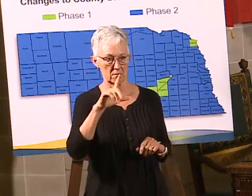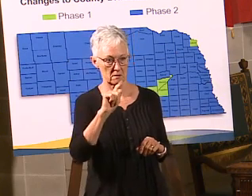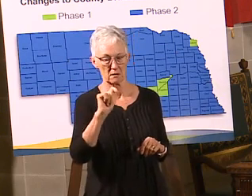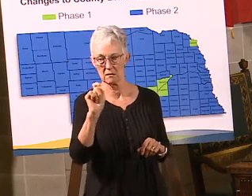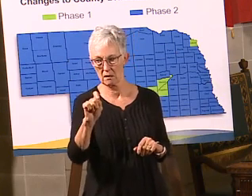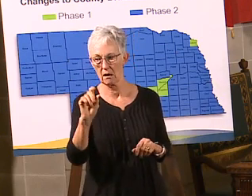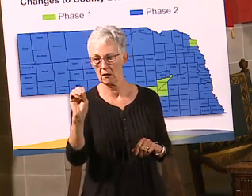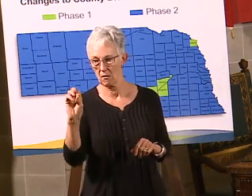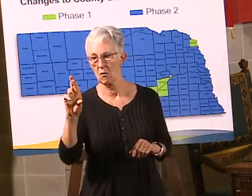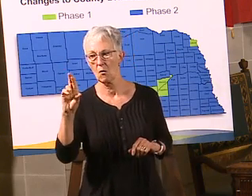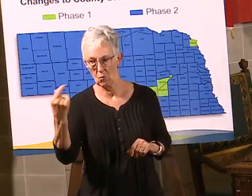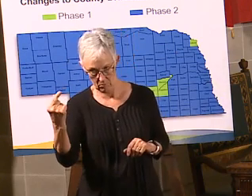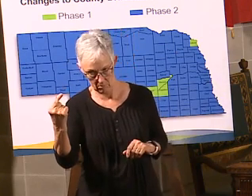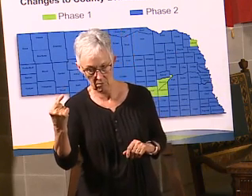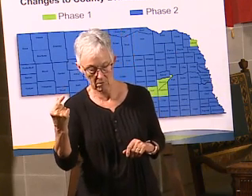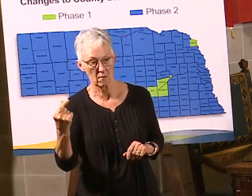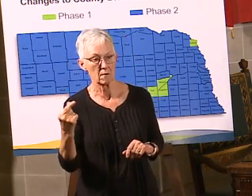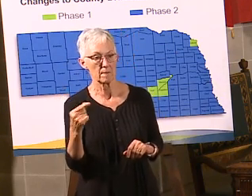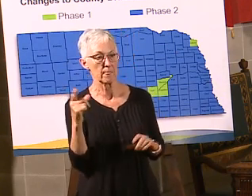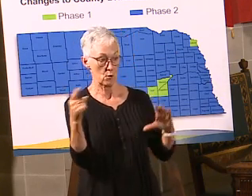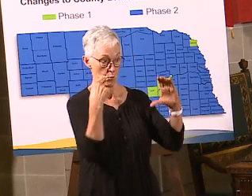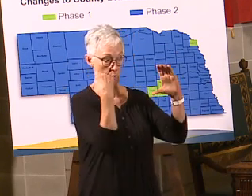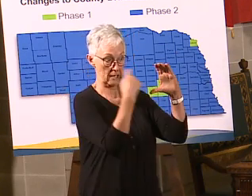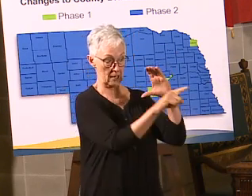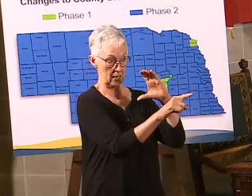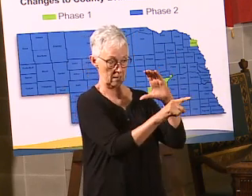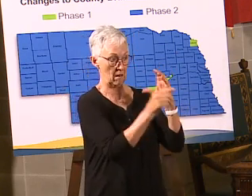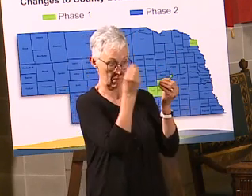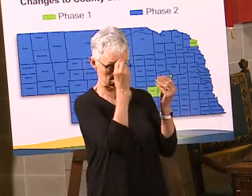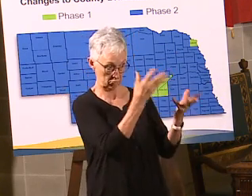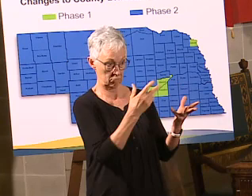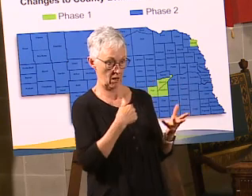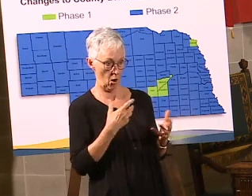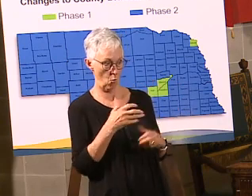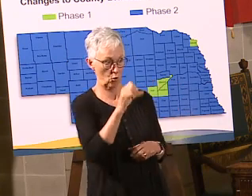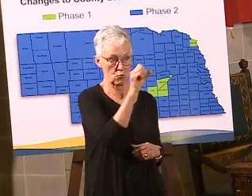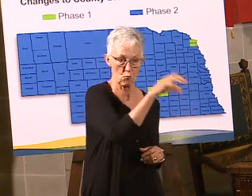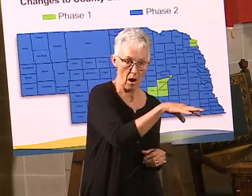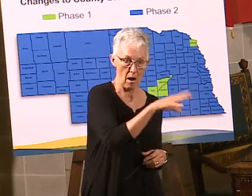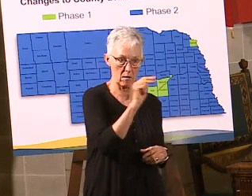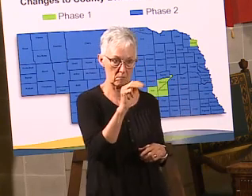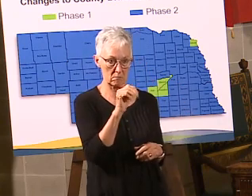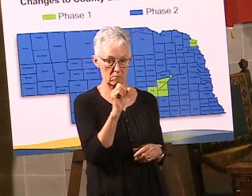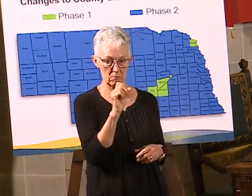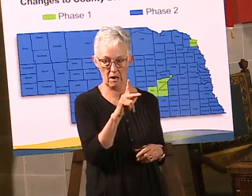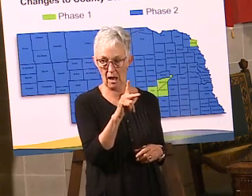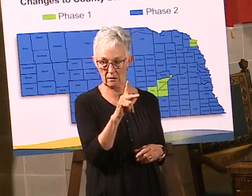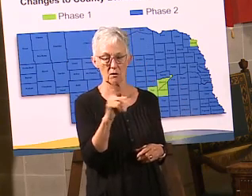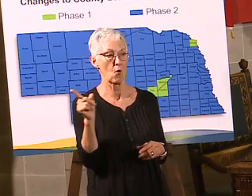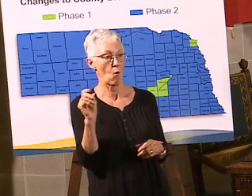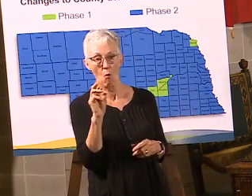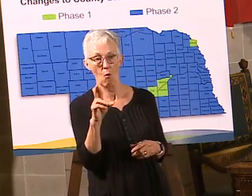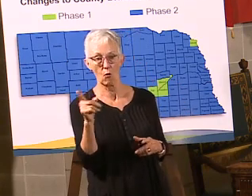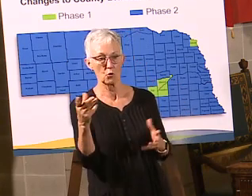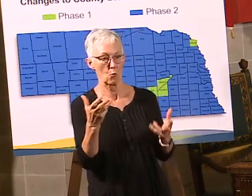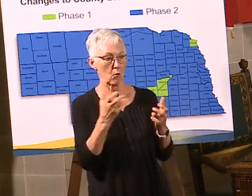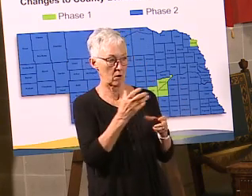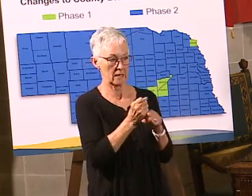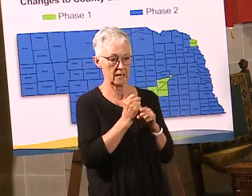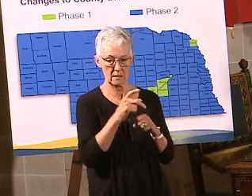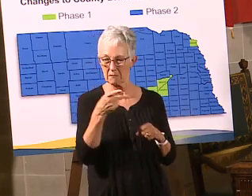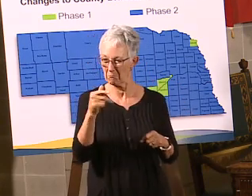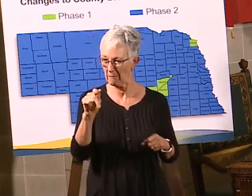NEIMPACT.org. You can email in. And then, of course, if you are still, if you're interested in getting a pattern or sewing or whatever, you can go to the